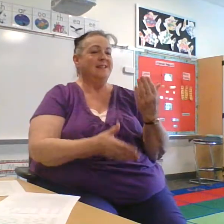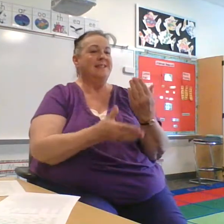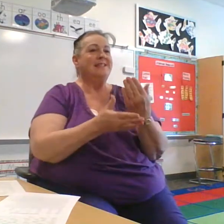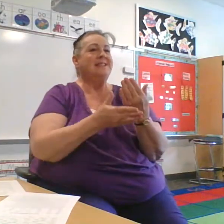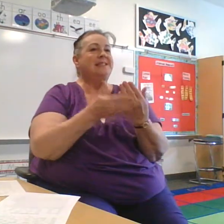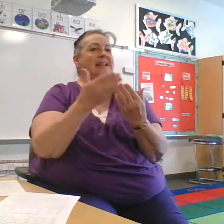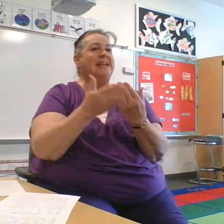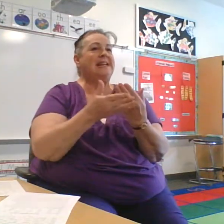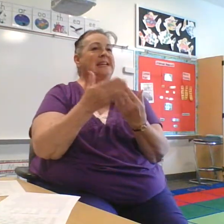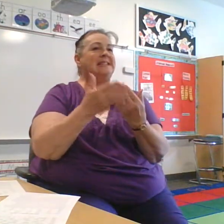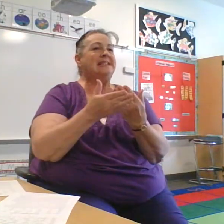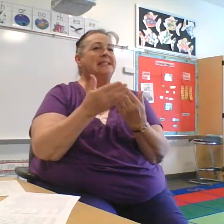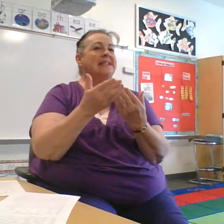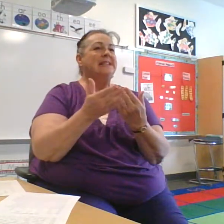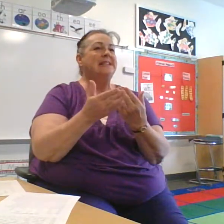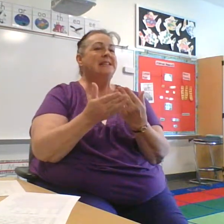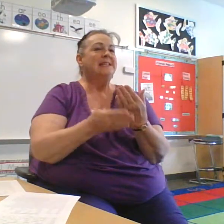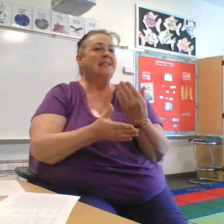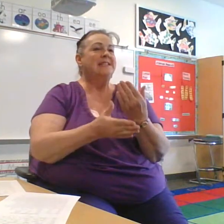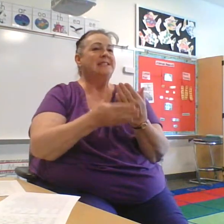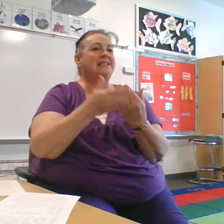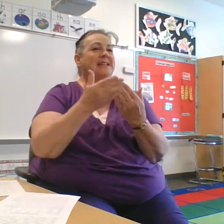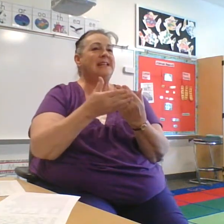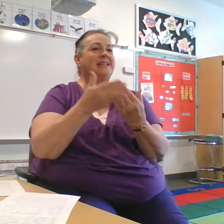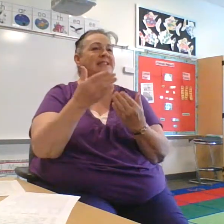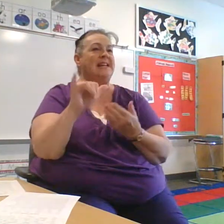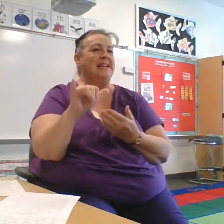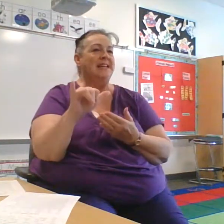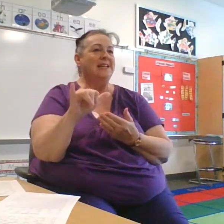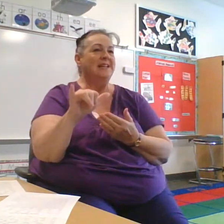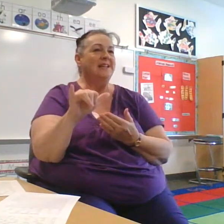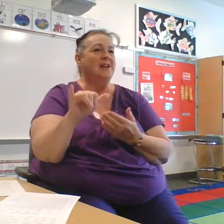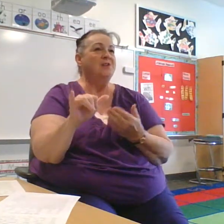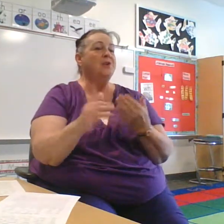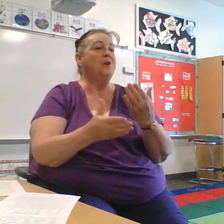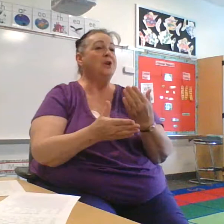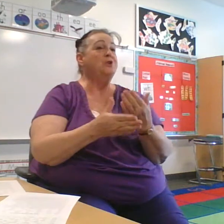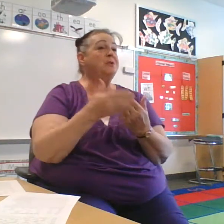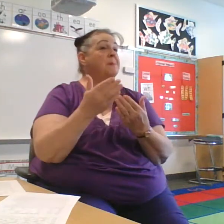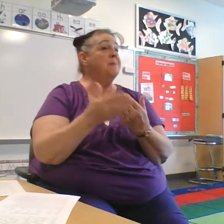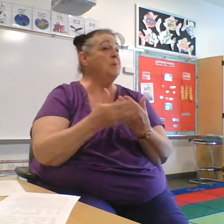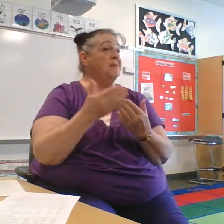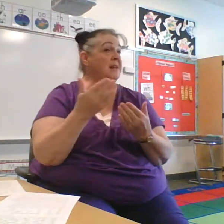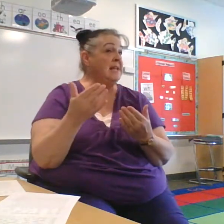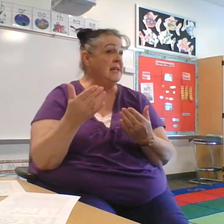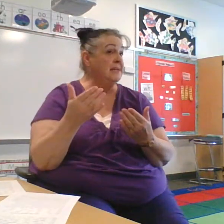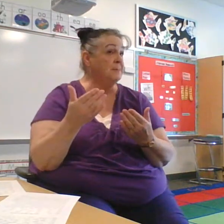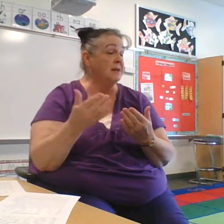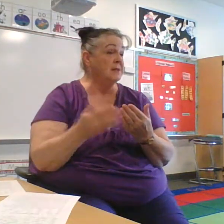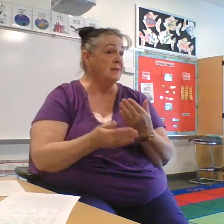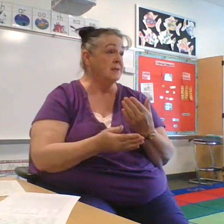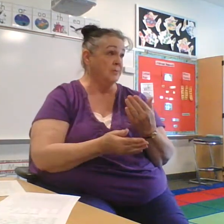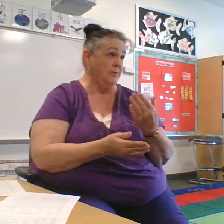This is ease. This is easy. So you can do something with ease because that's the root